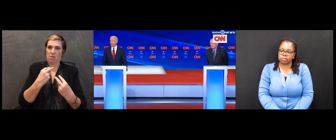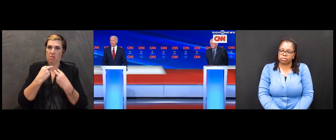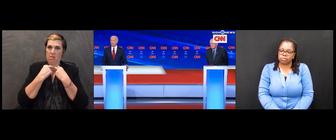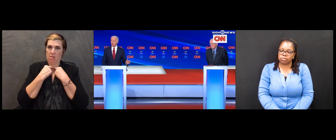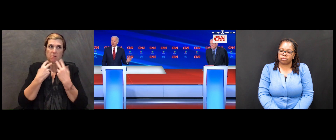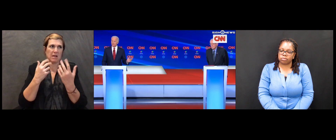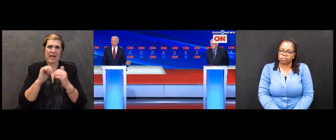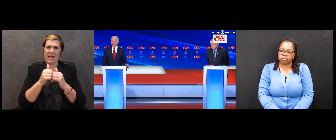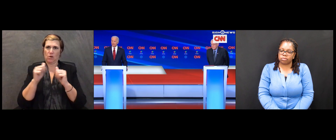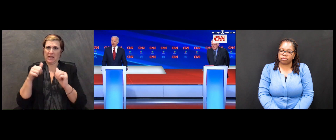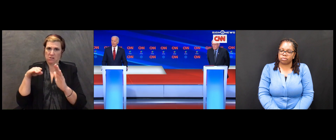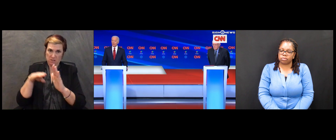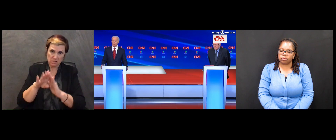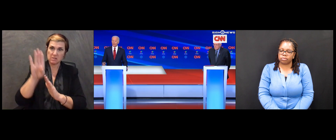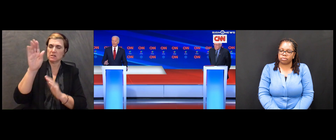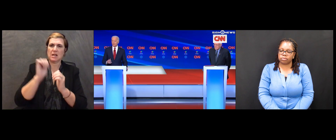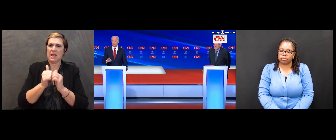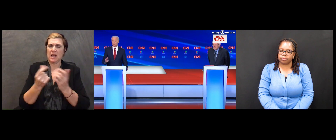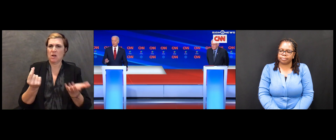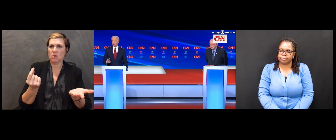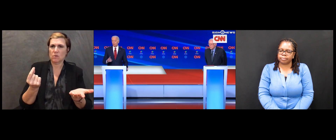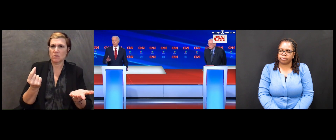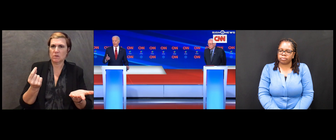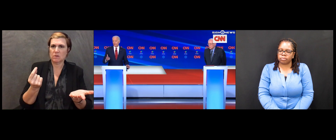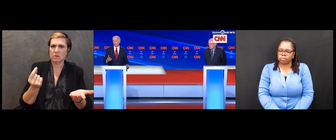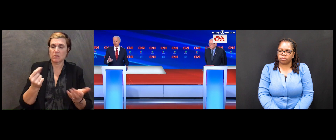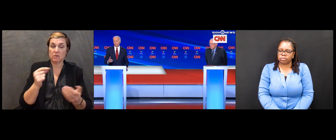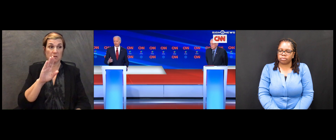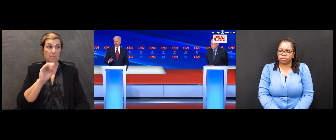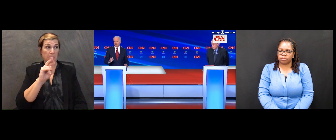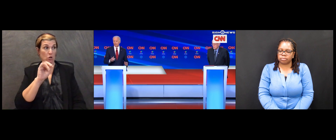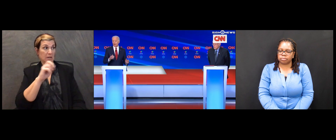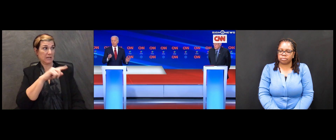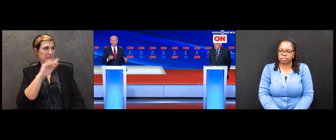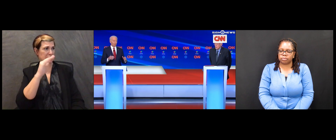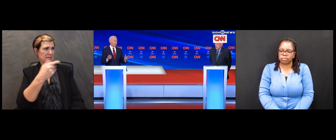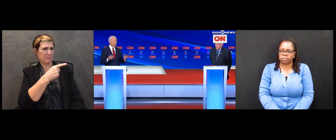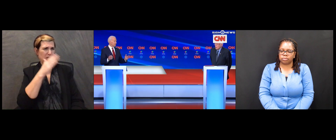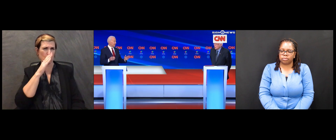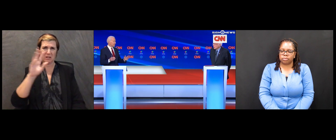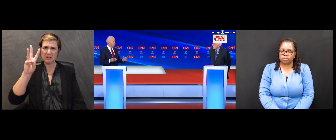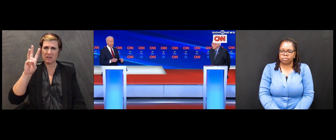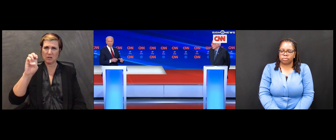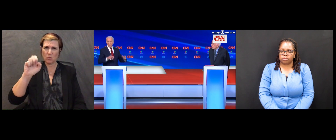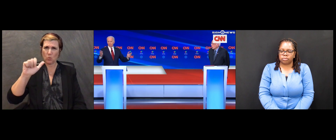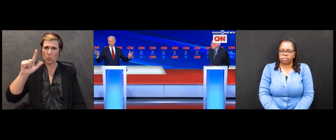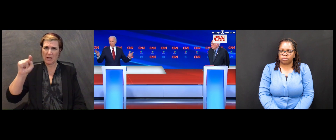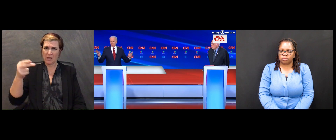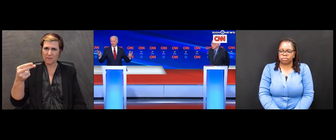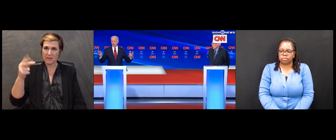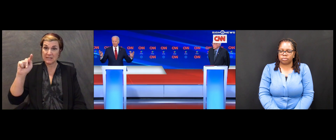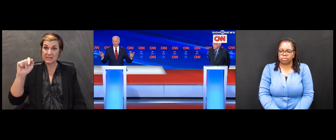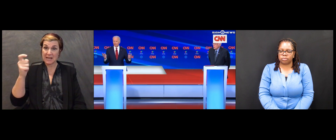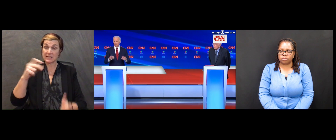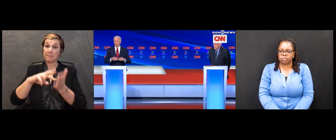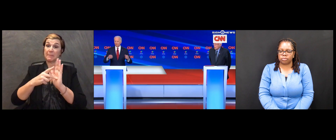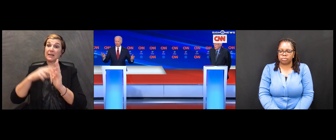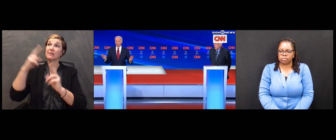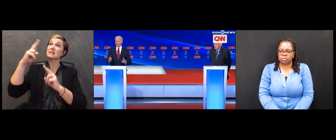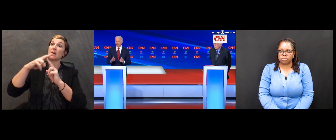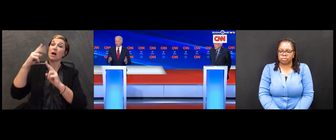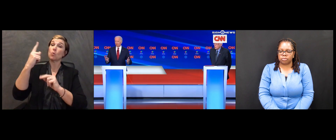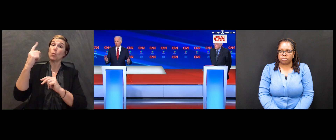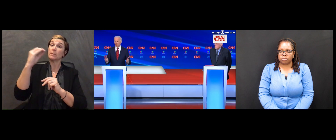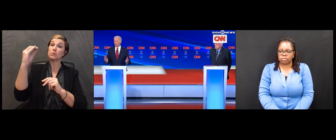out of that? Now, Bernie's saying that I guess he's going to do a wealth tax or something, that the top 1% could pay for everything, and they should pay